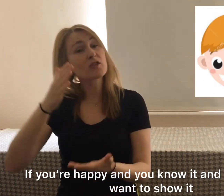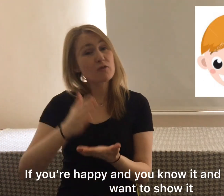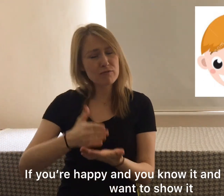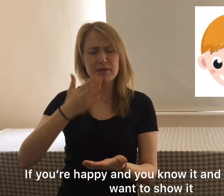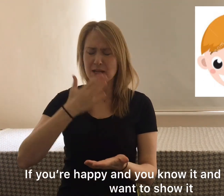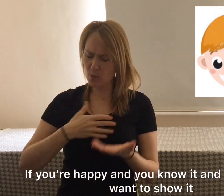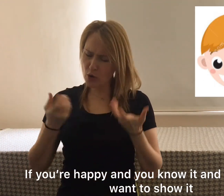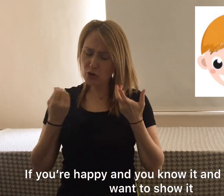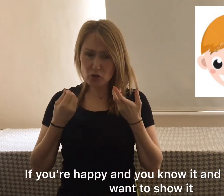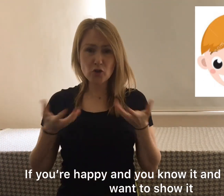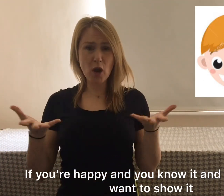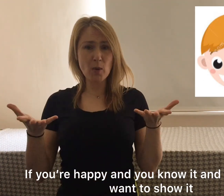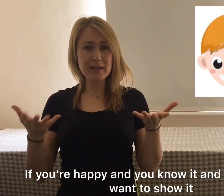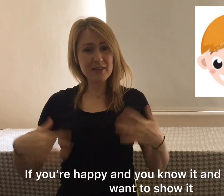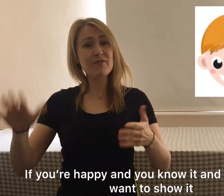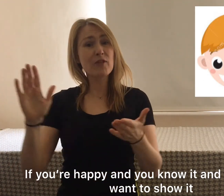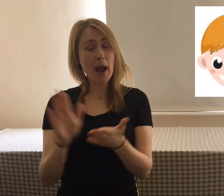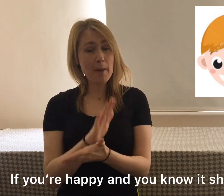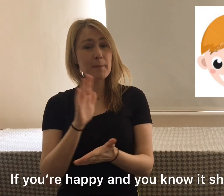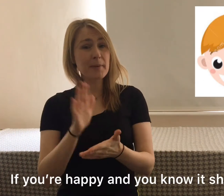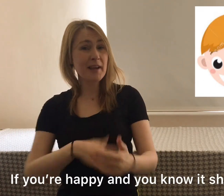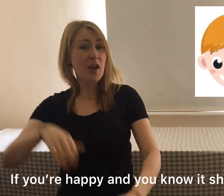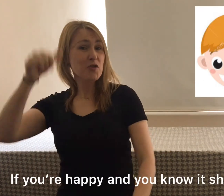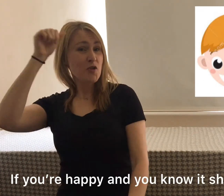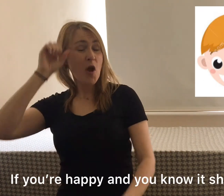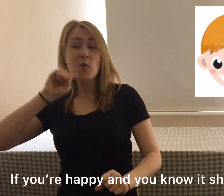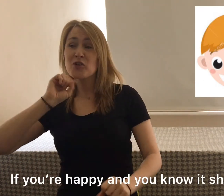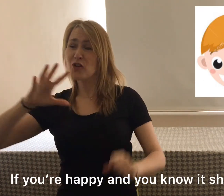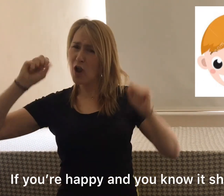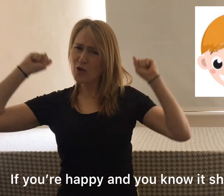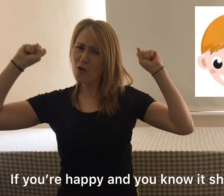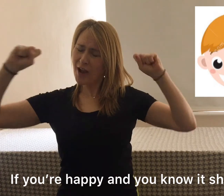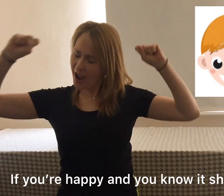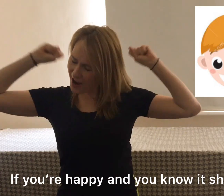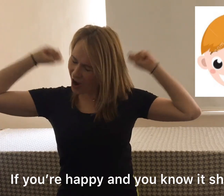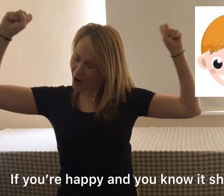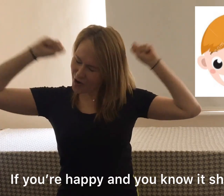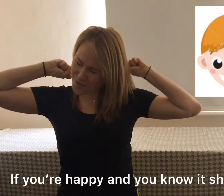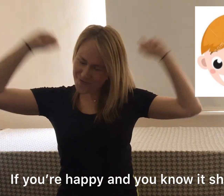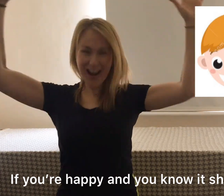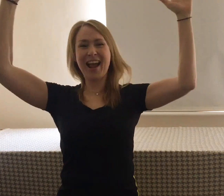really want to show it. If you're happy and you know it, shout hooray.